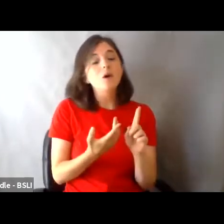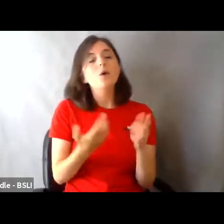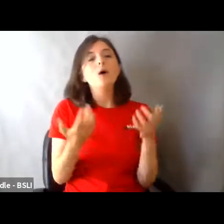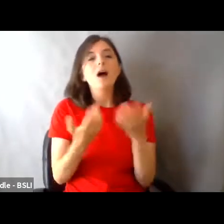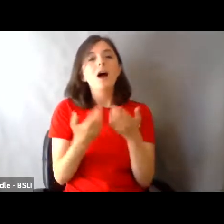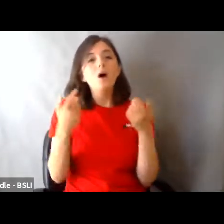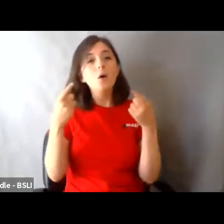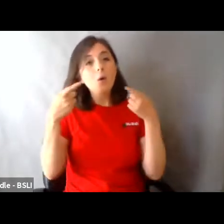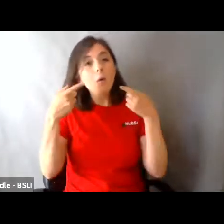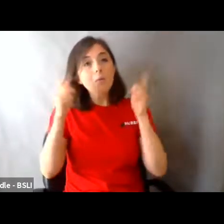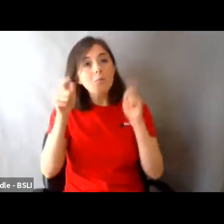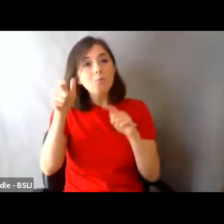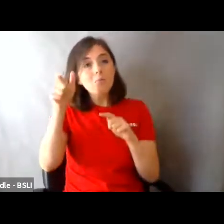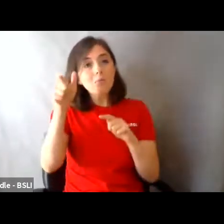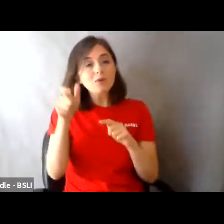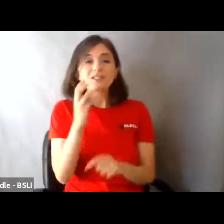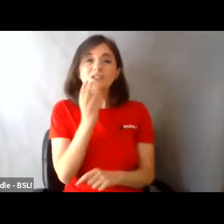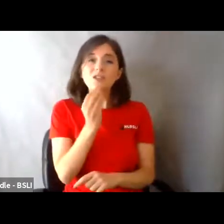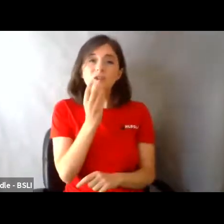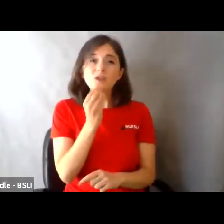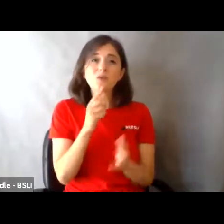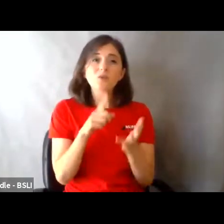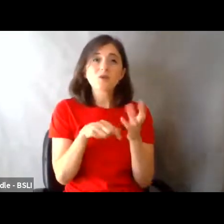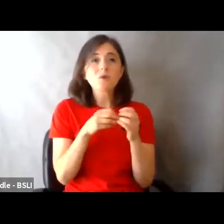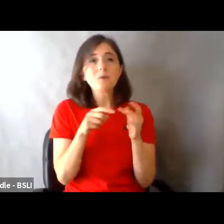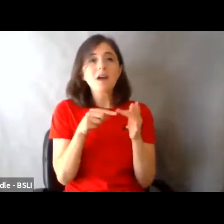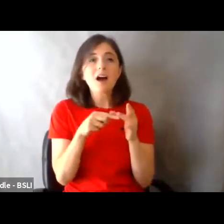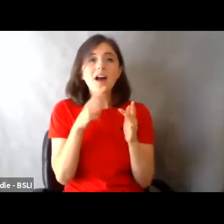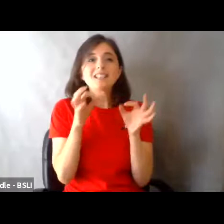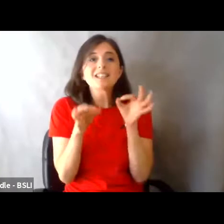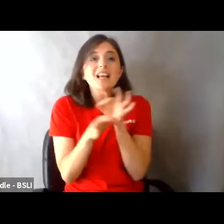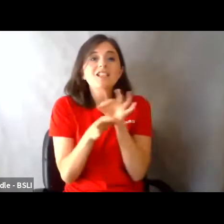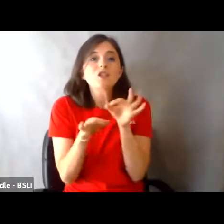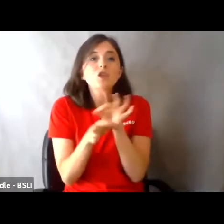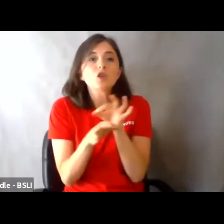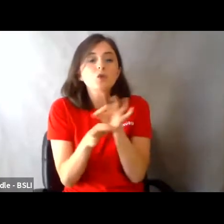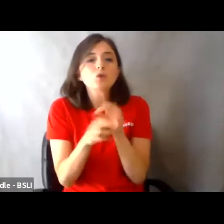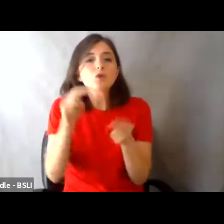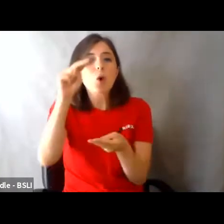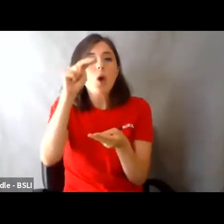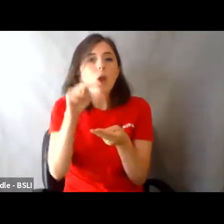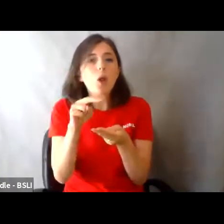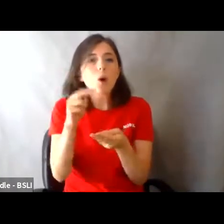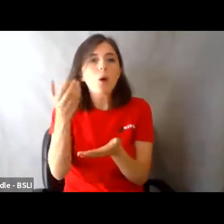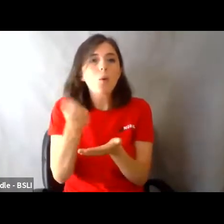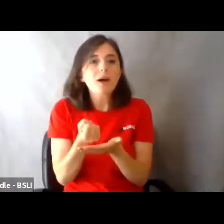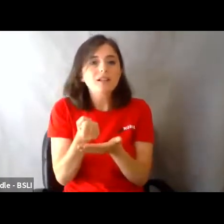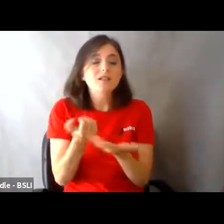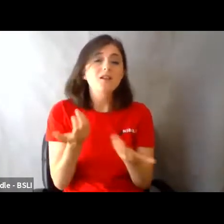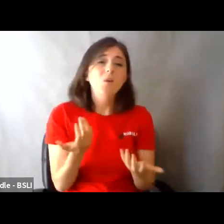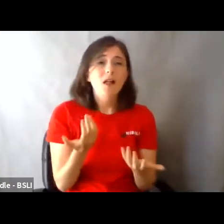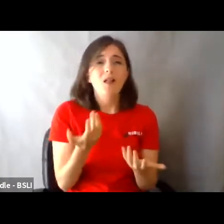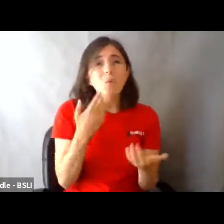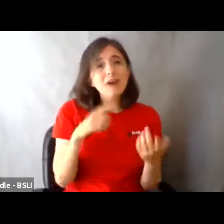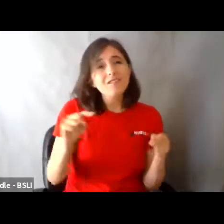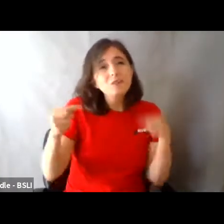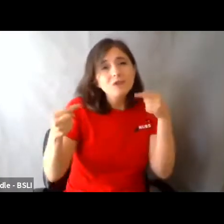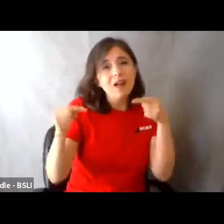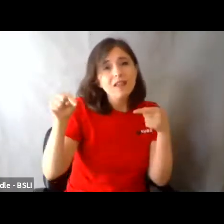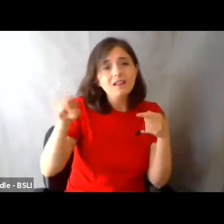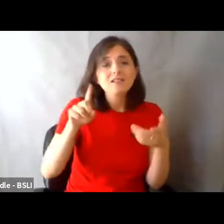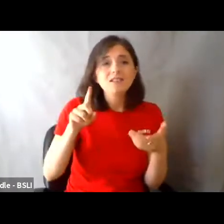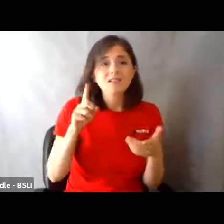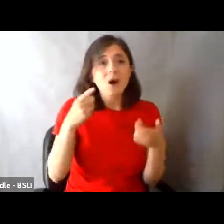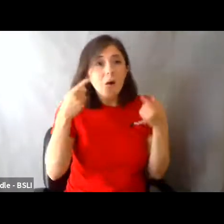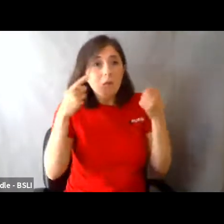use UBI as an excuse to lower wages needs to be resisted. Bosses will try and do anything really, in terms of, to